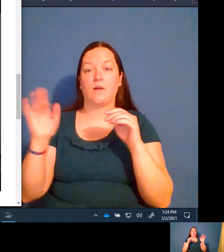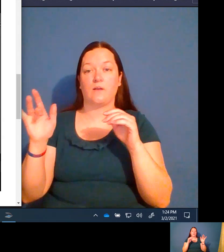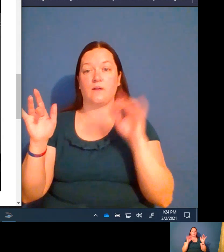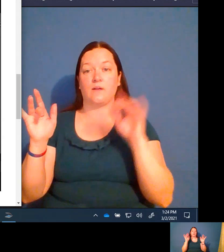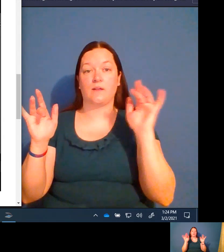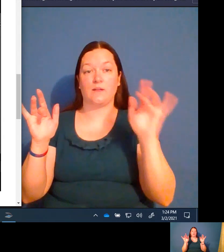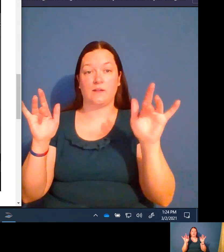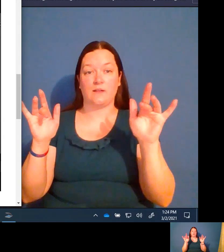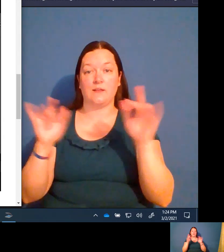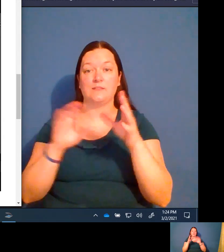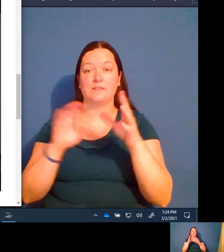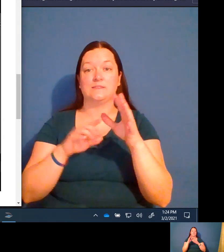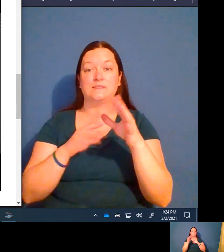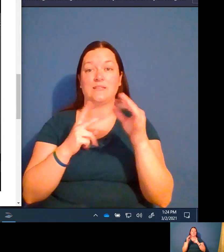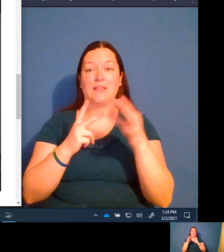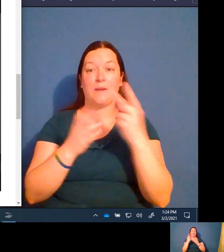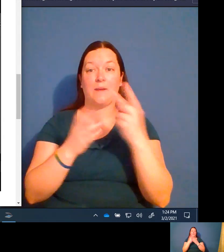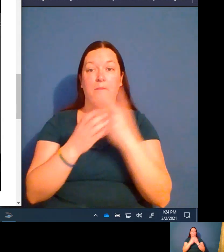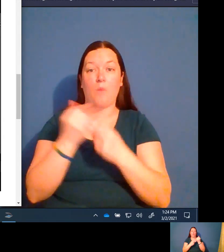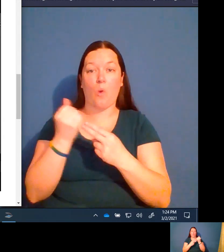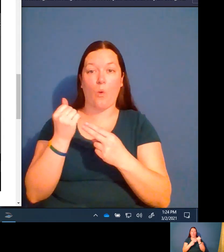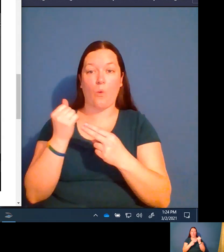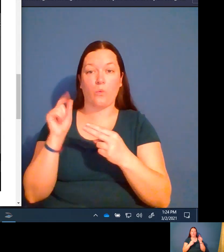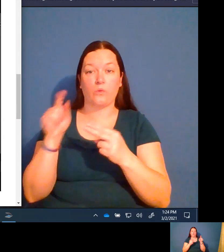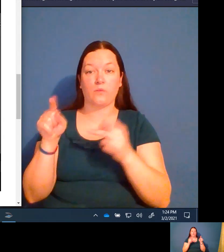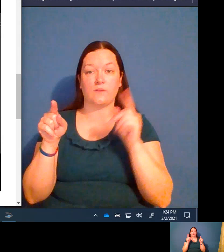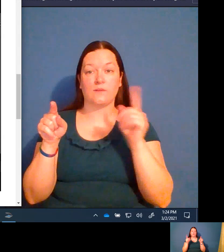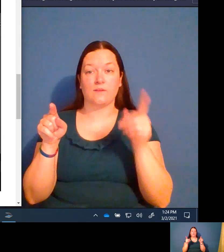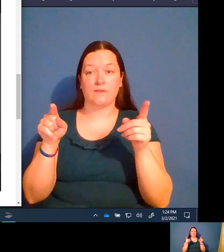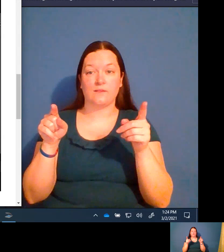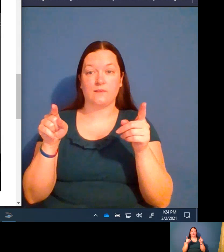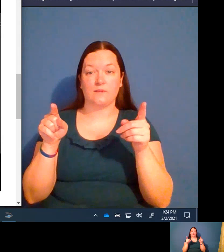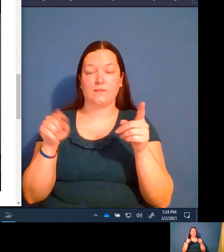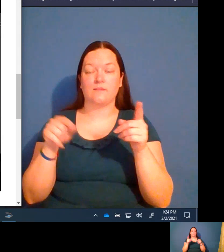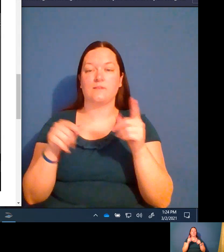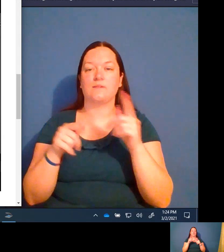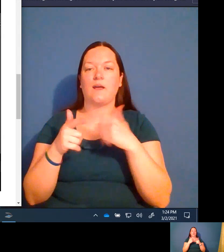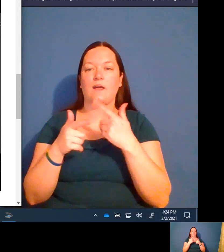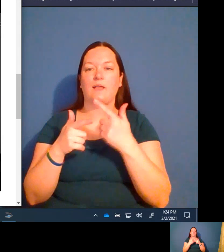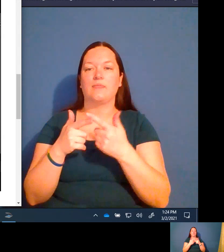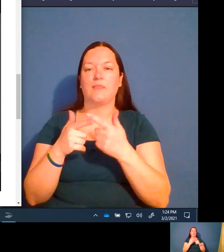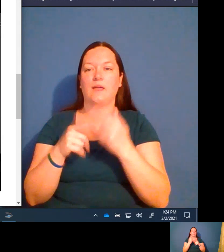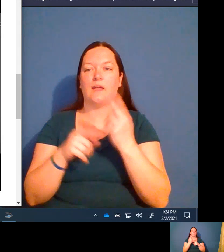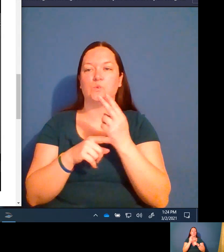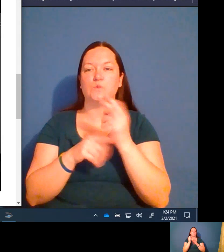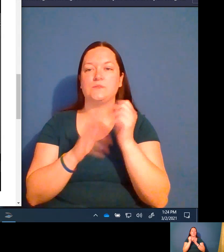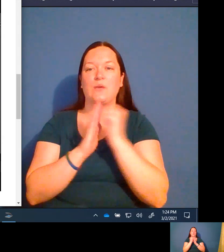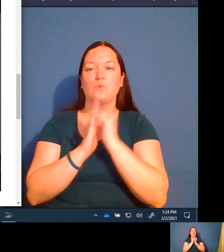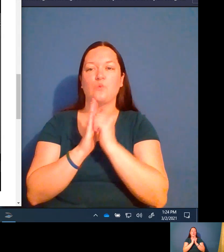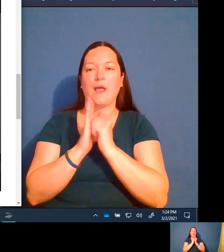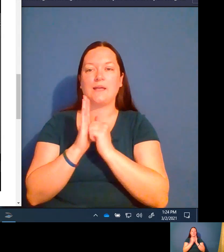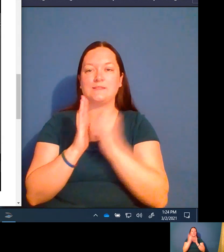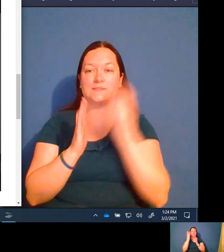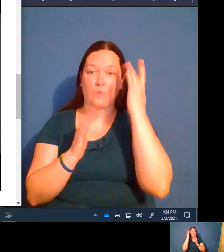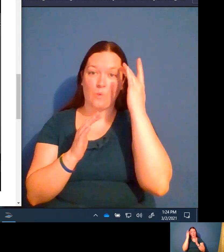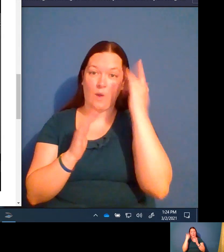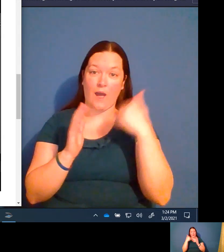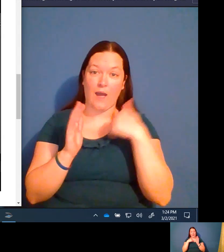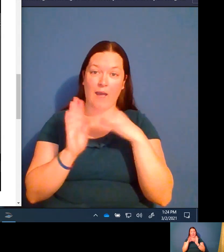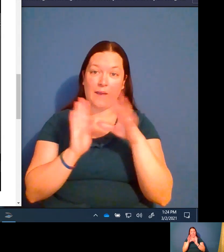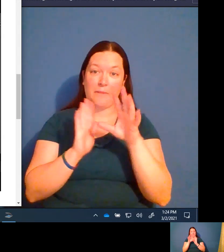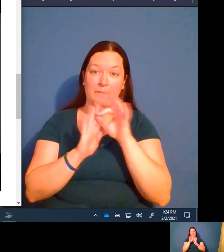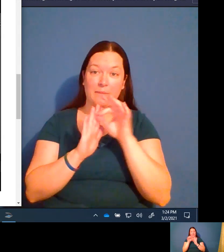key. Select this one. That's how you can select multiple things. Then I'm going to use the eraser tool. And the reason why I'm selecting